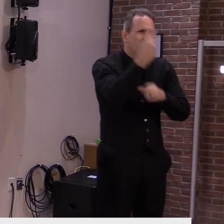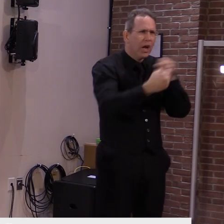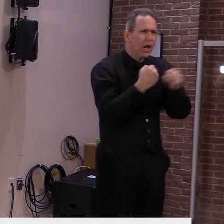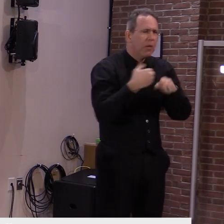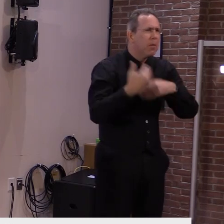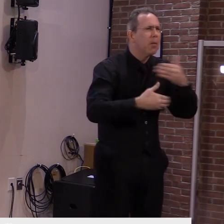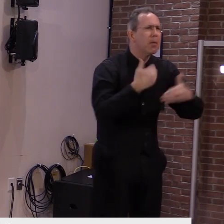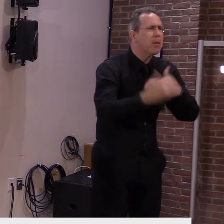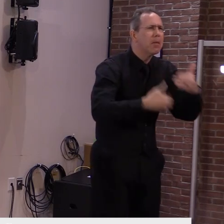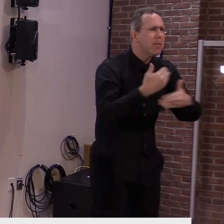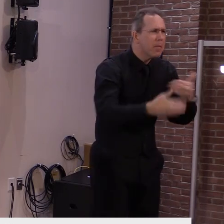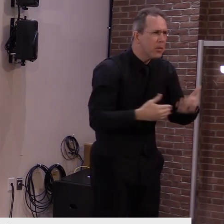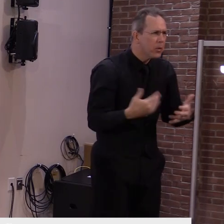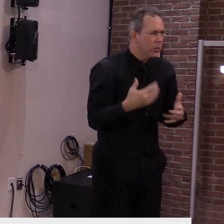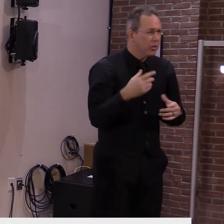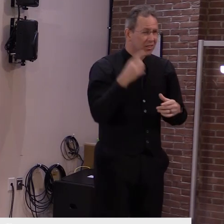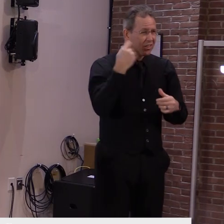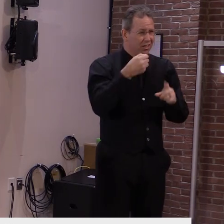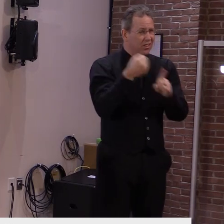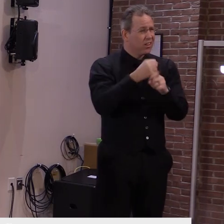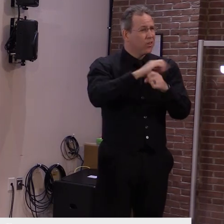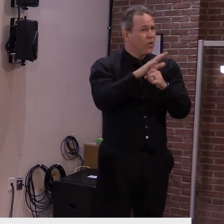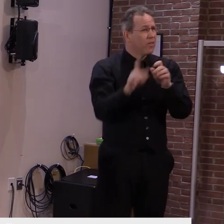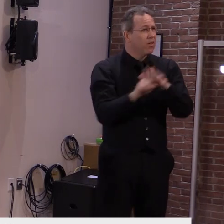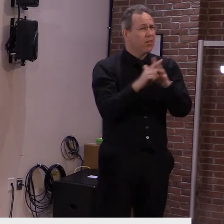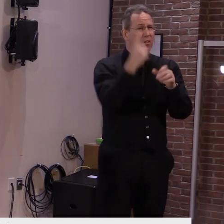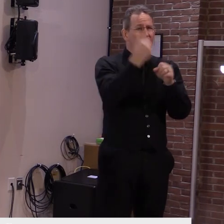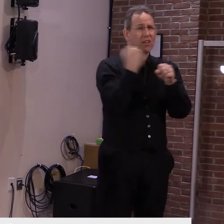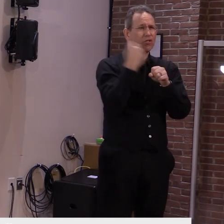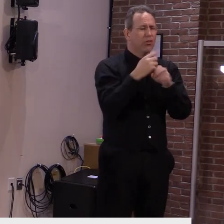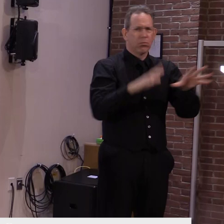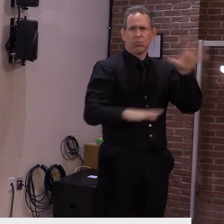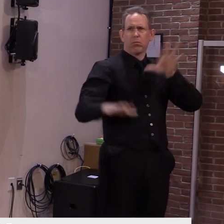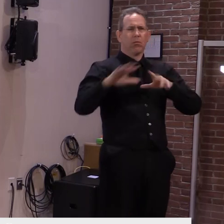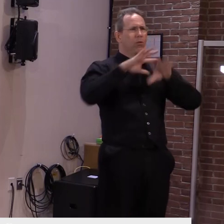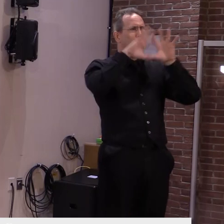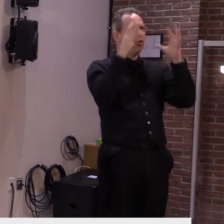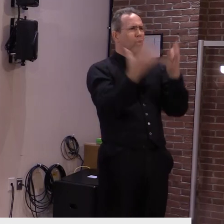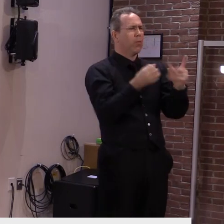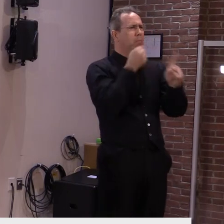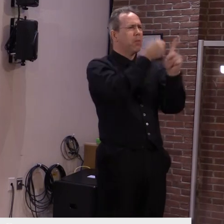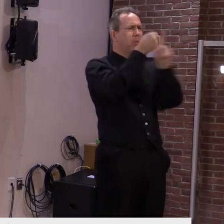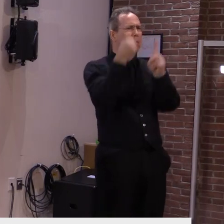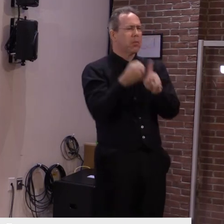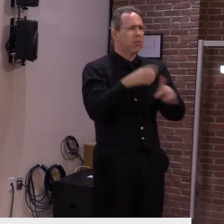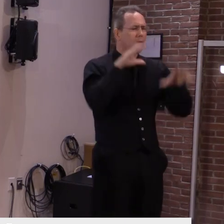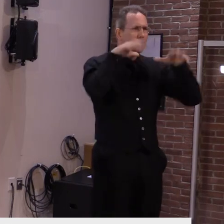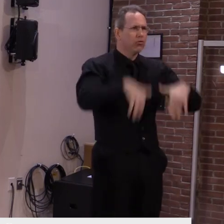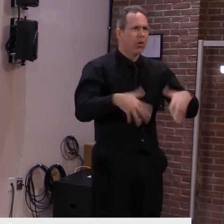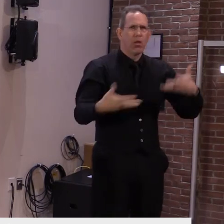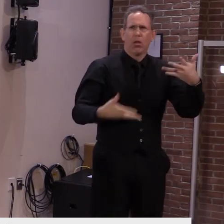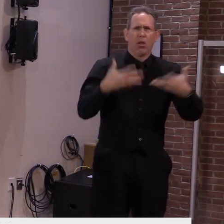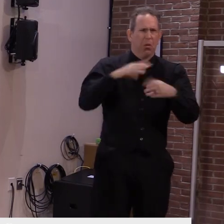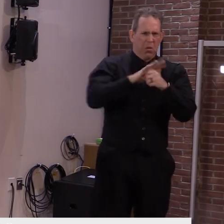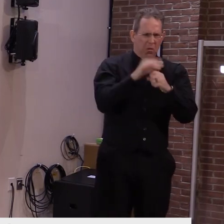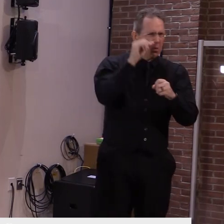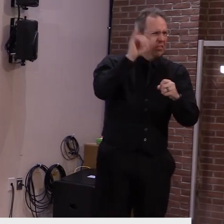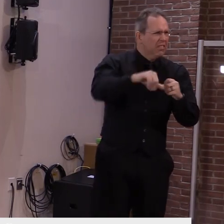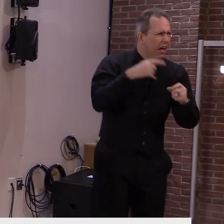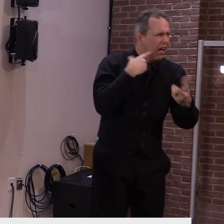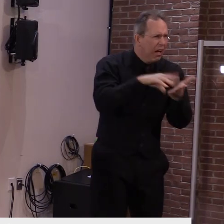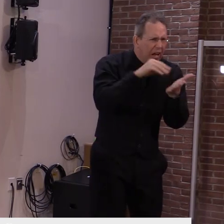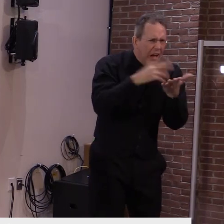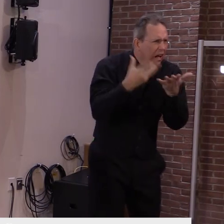in a century was at our doorstep, caused by a brand new virus never before experienced in